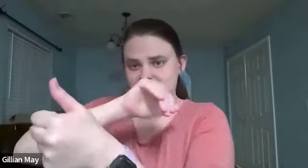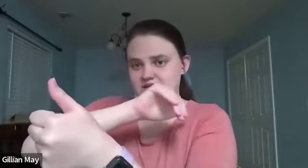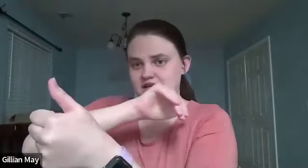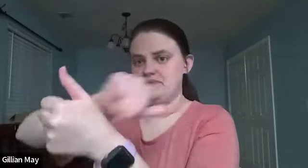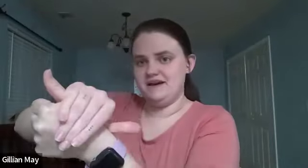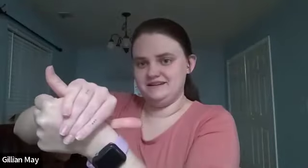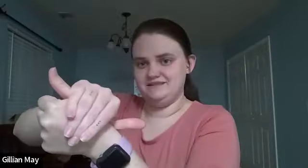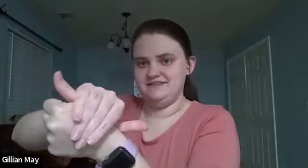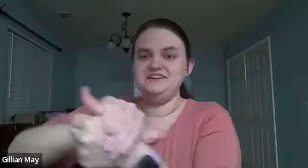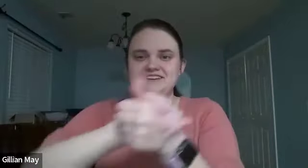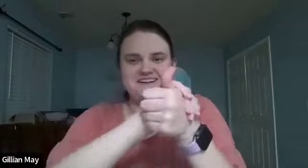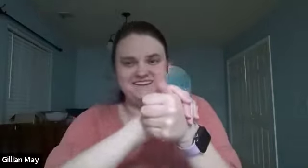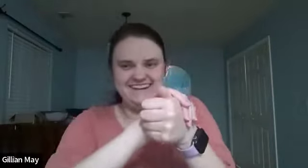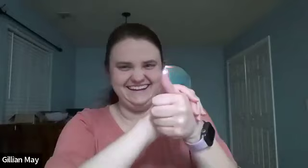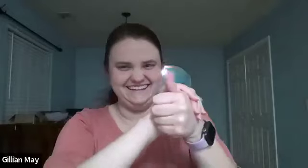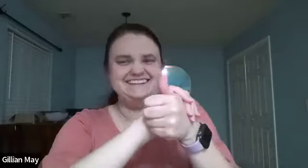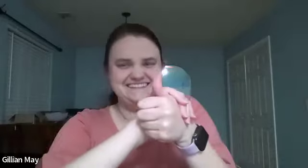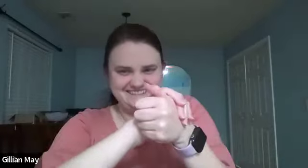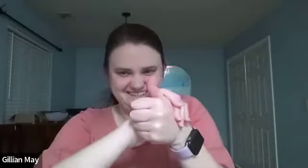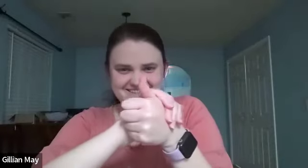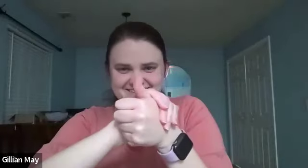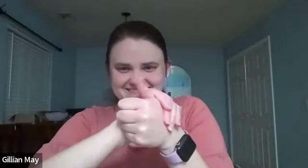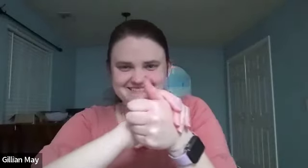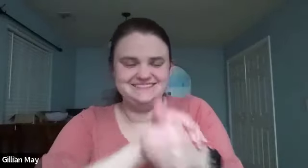Come up behind it. There you go. Turtle.